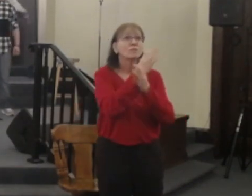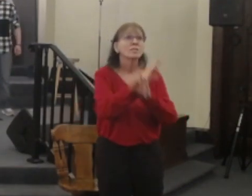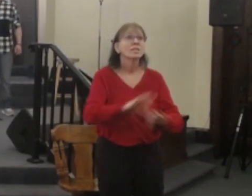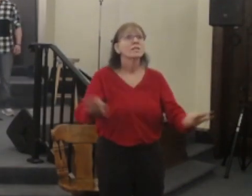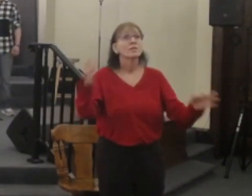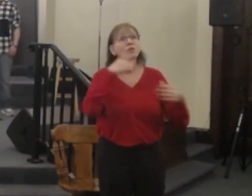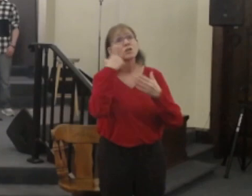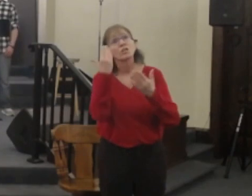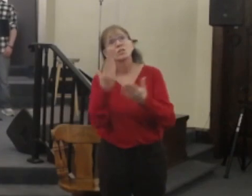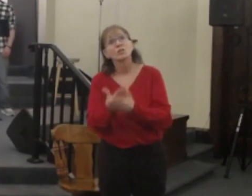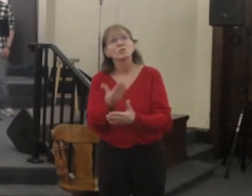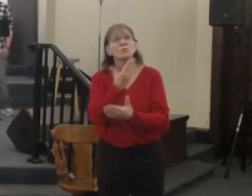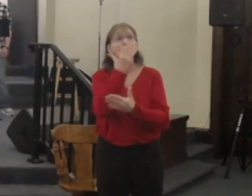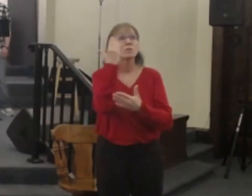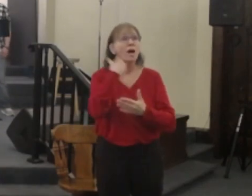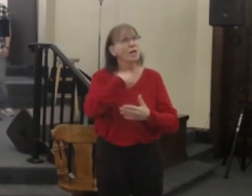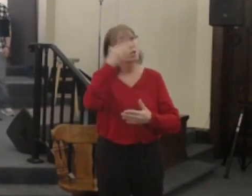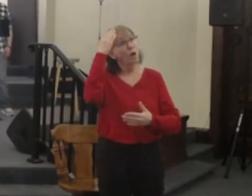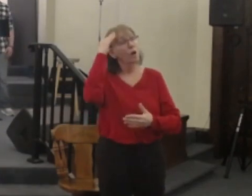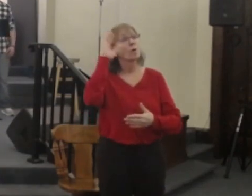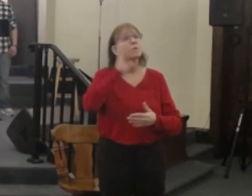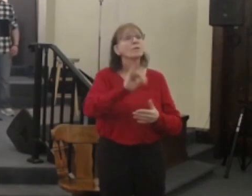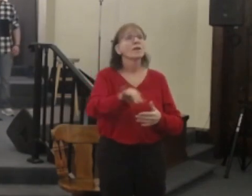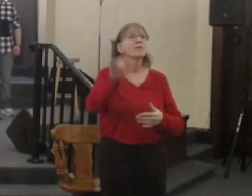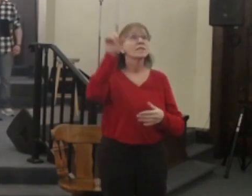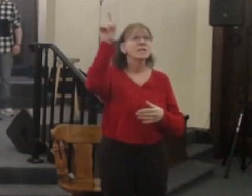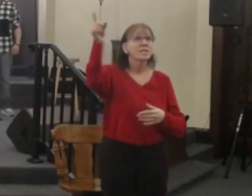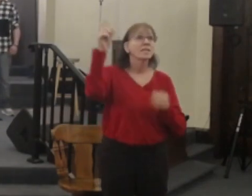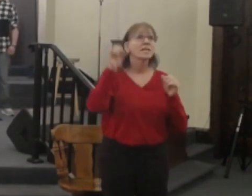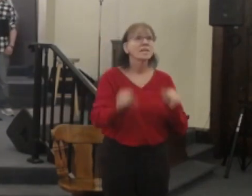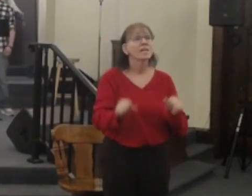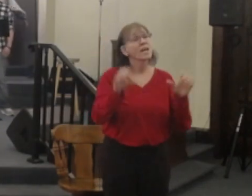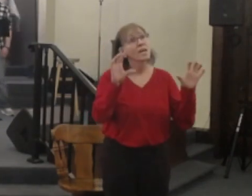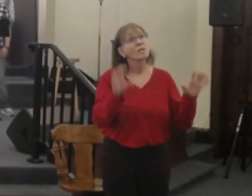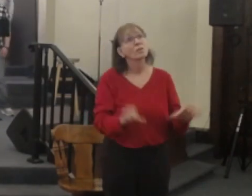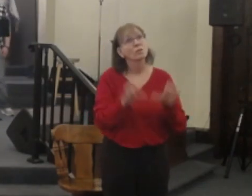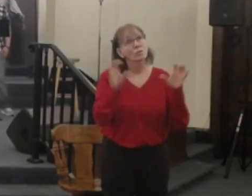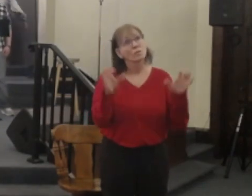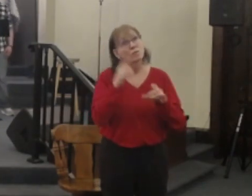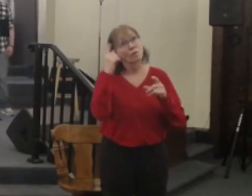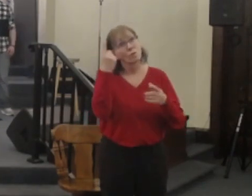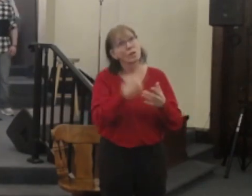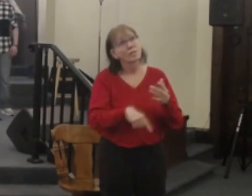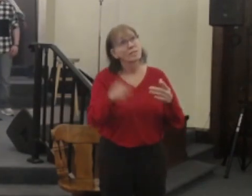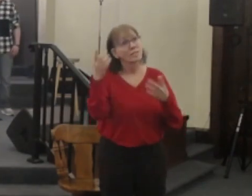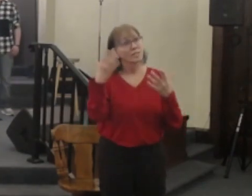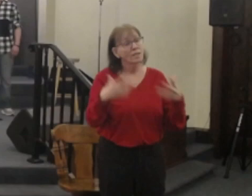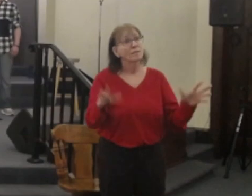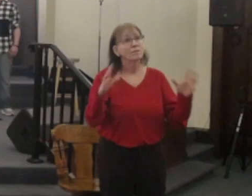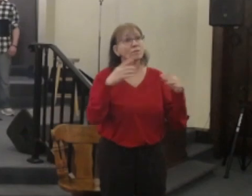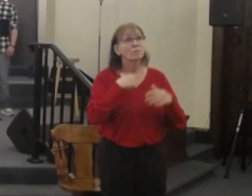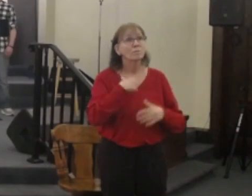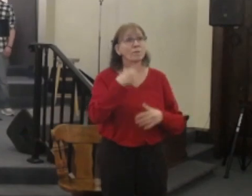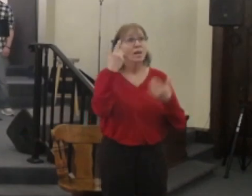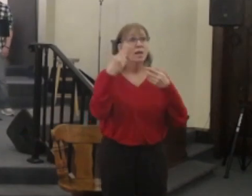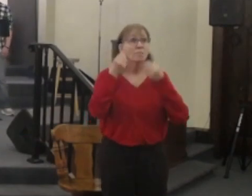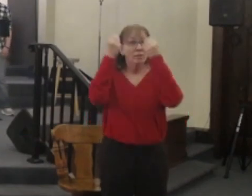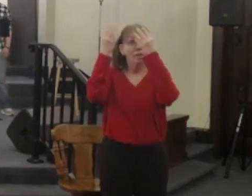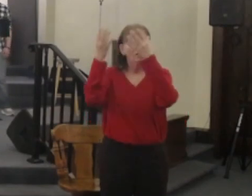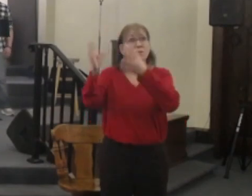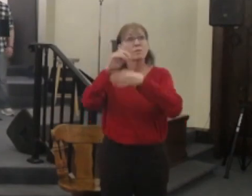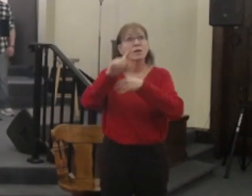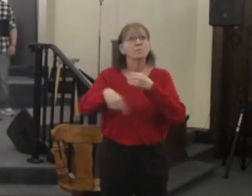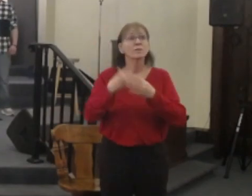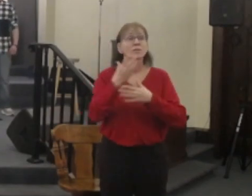free. And the good news is I know that he can do for you what he's done for me. Let me tell